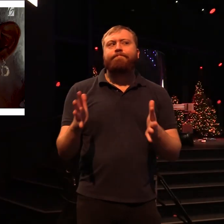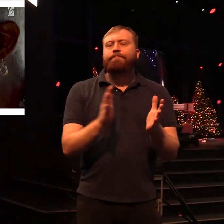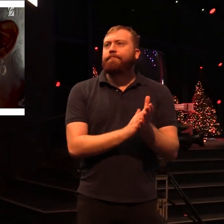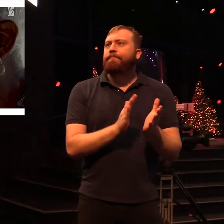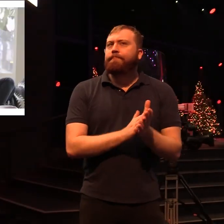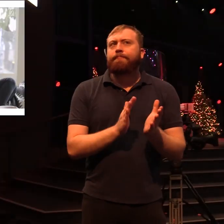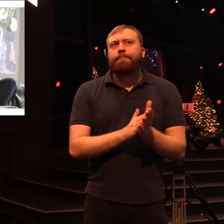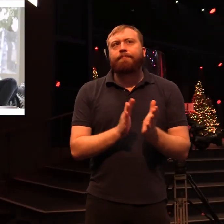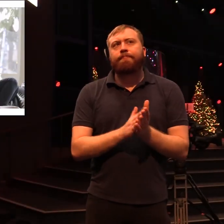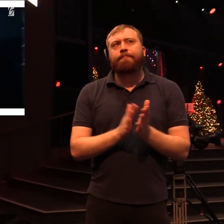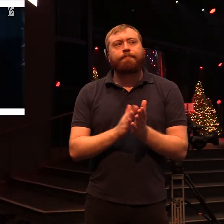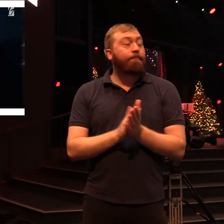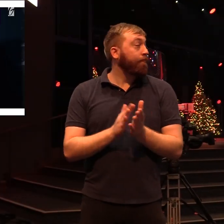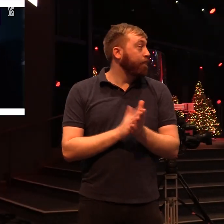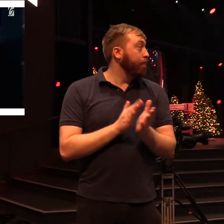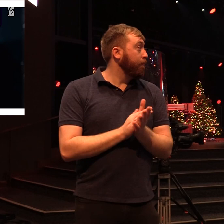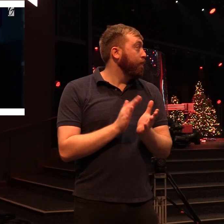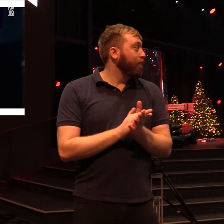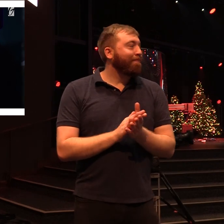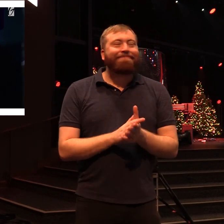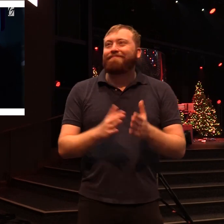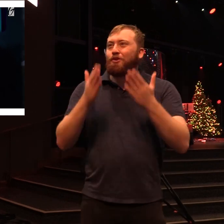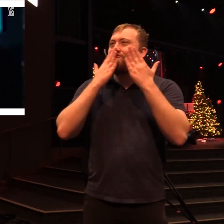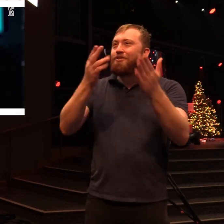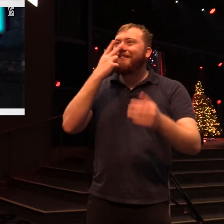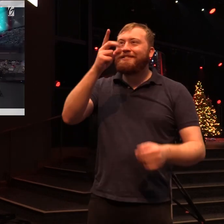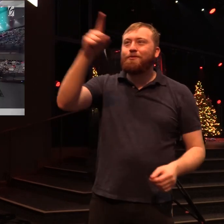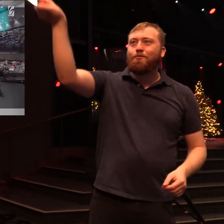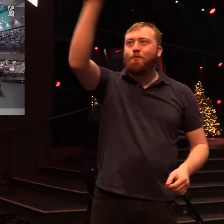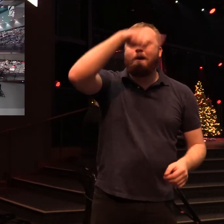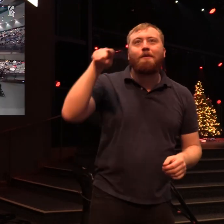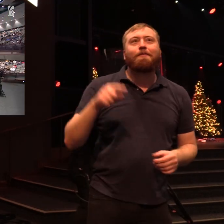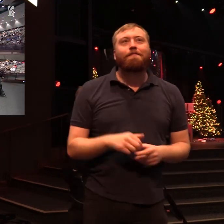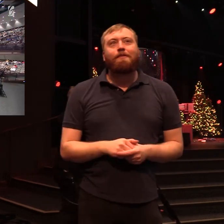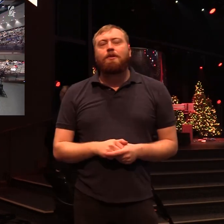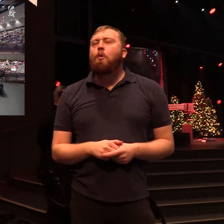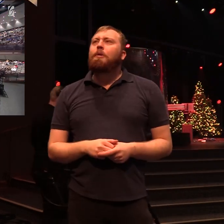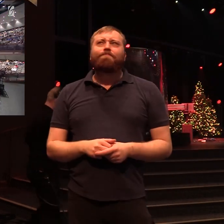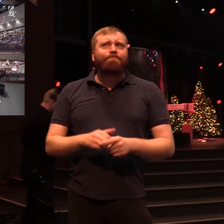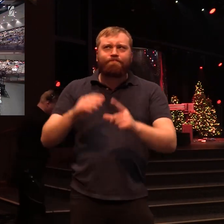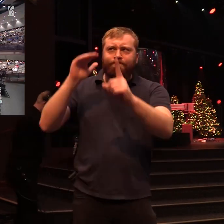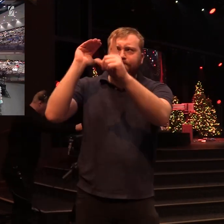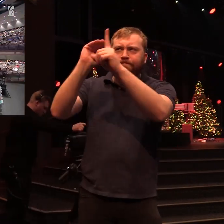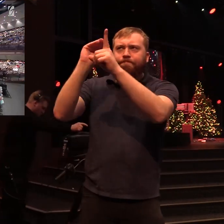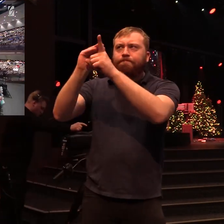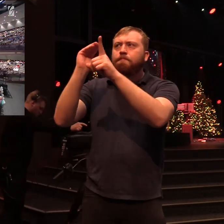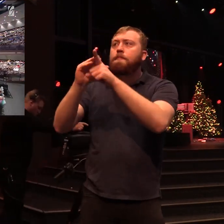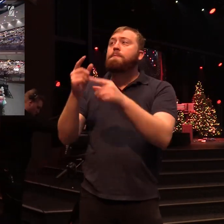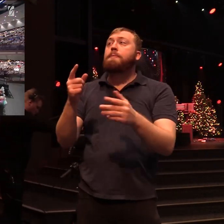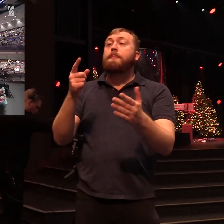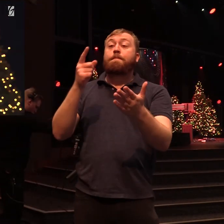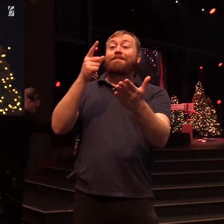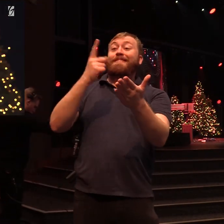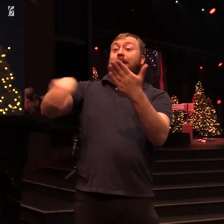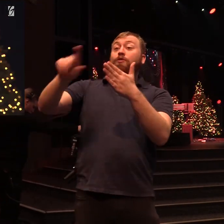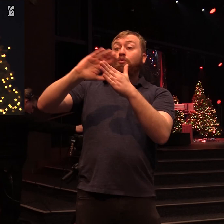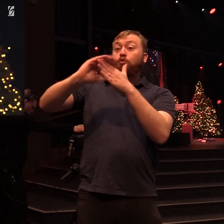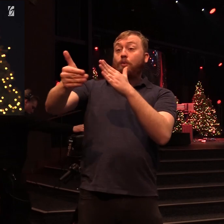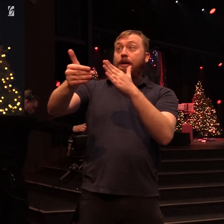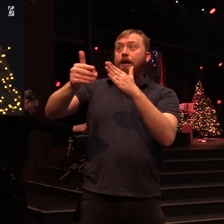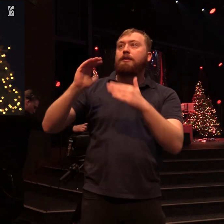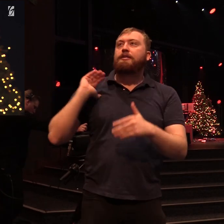Hey, everyone. Good to see you. Well, just to remind you, next weekend is